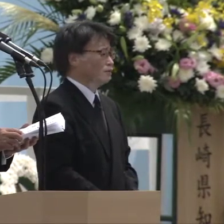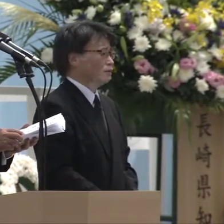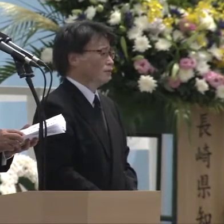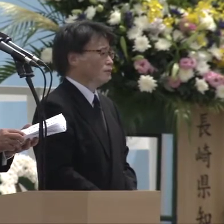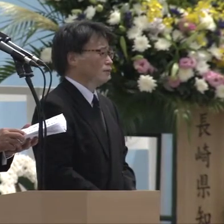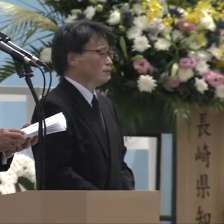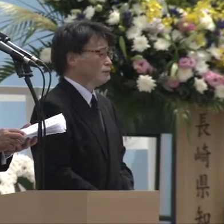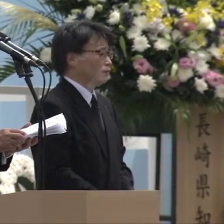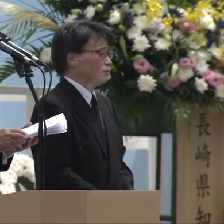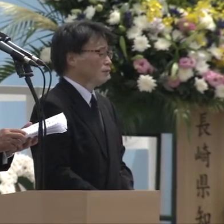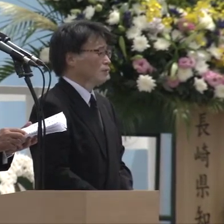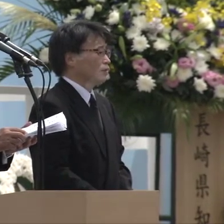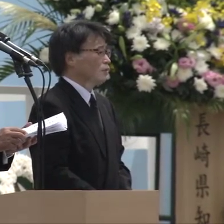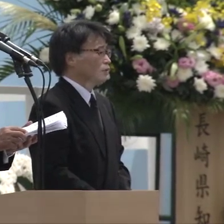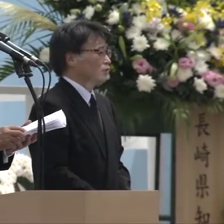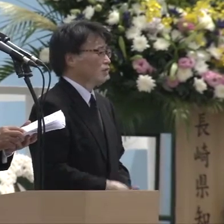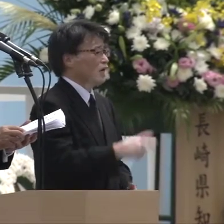bombing.